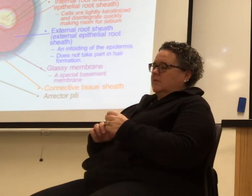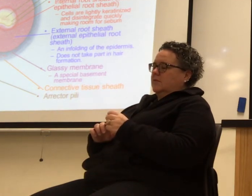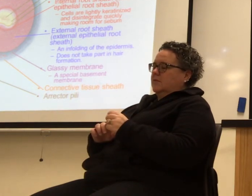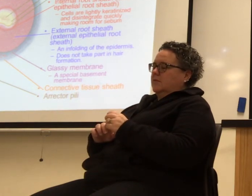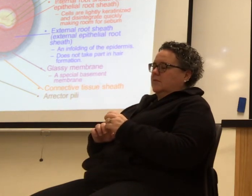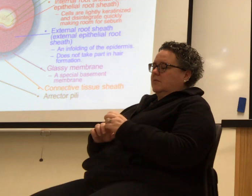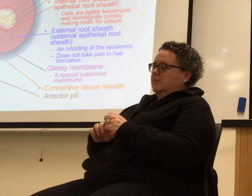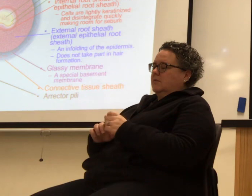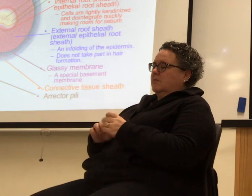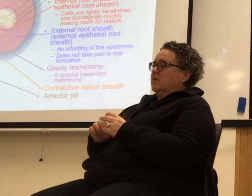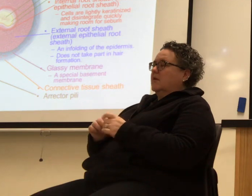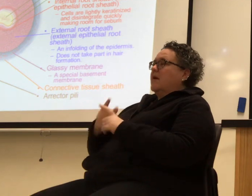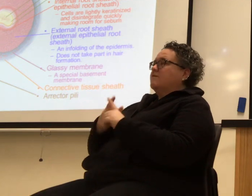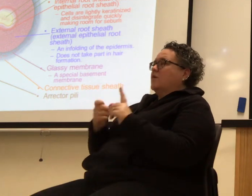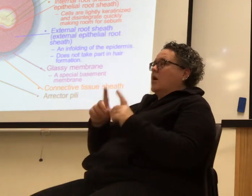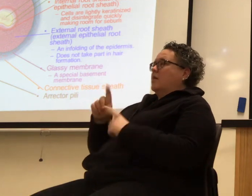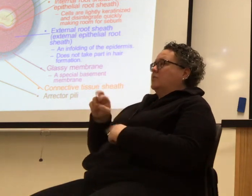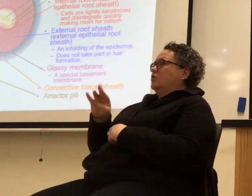derived from dermis.